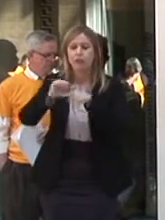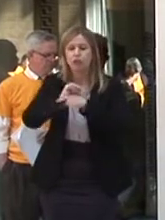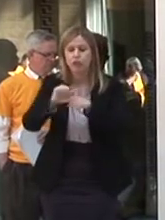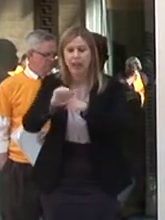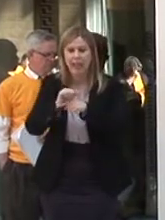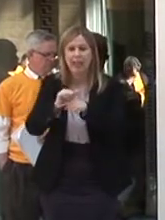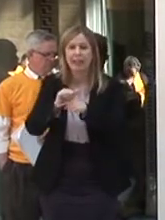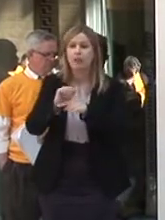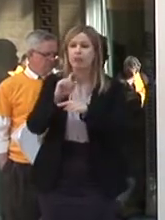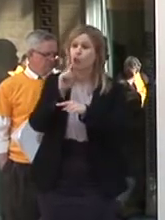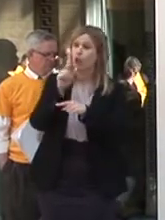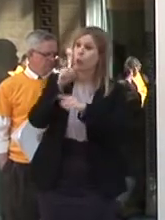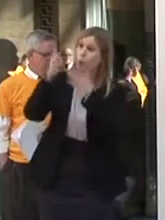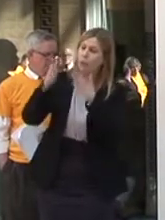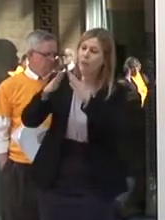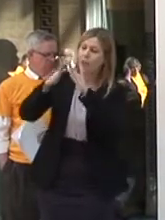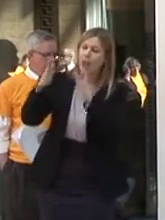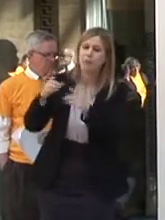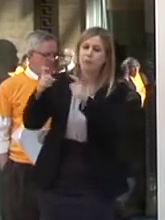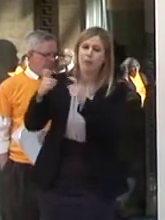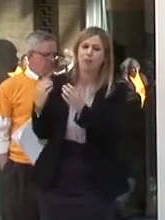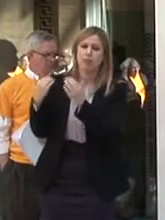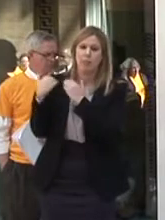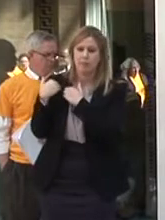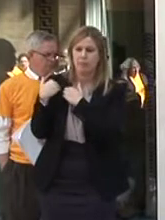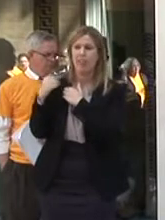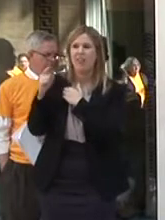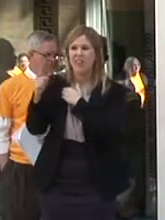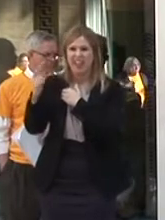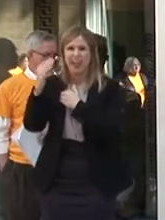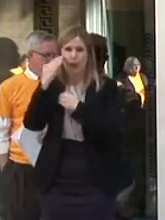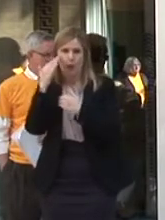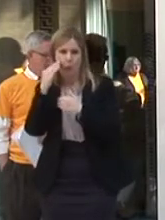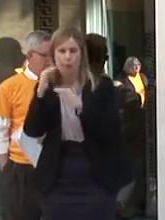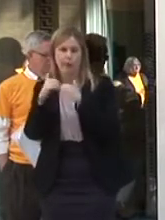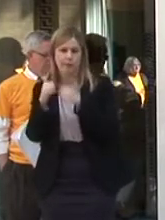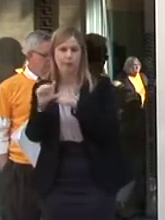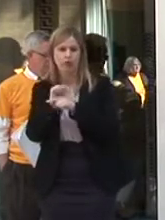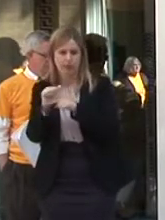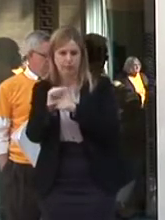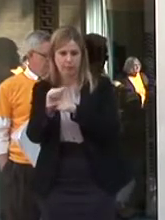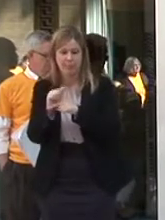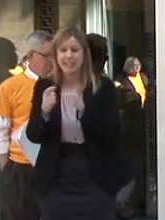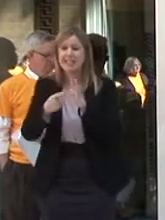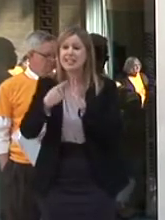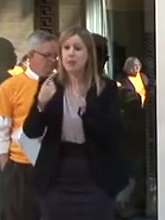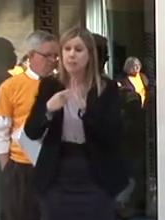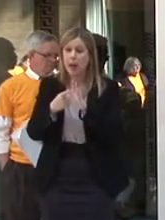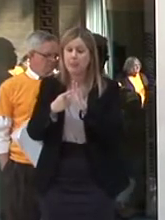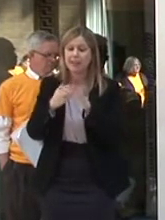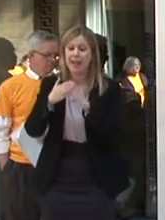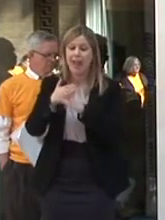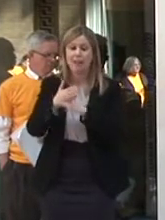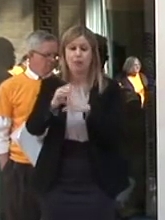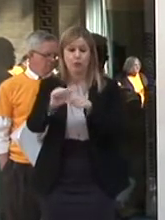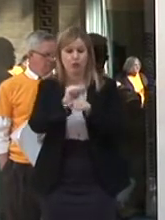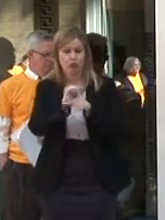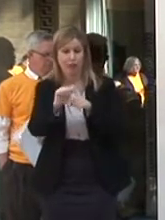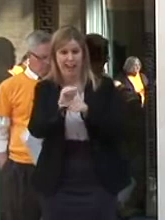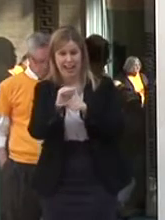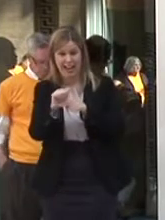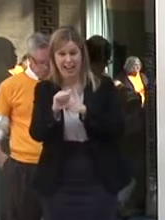up to the house manager and staff who have been at the house long enough to know what to do. Sometimes after a worker is trained, they